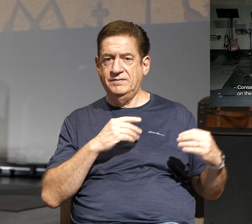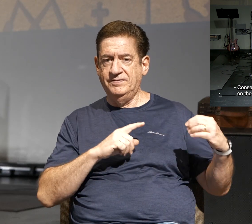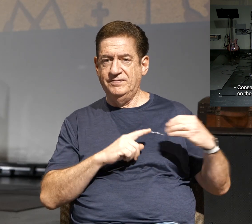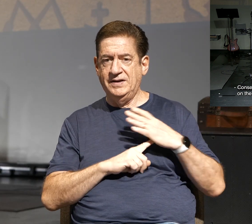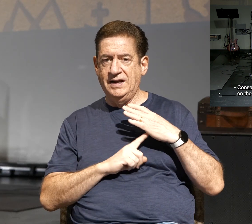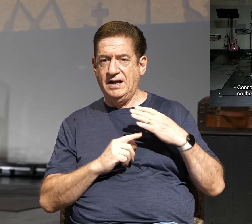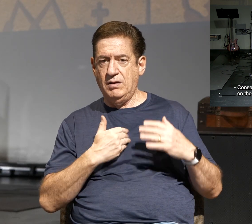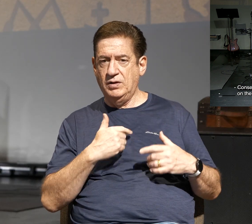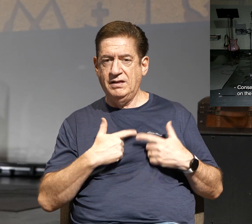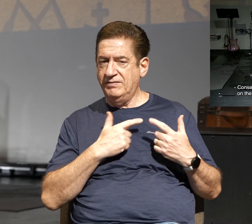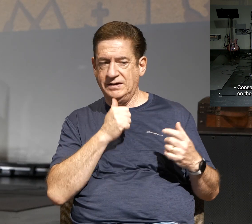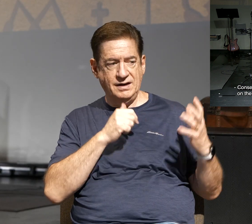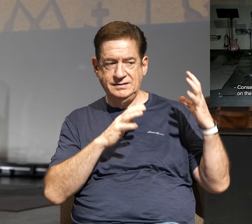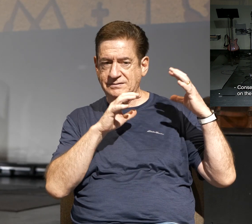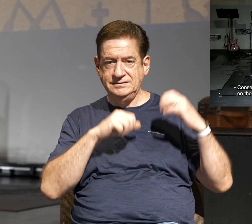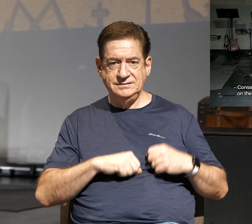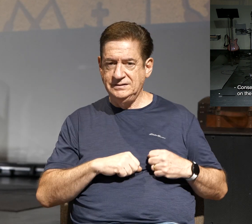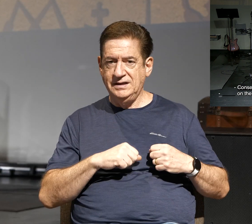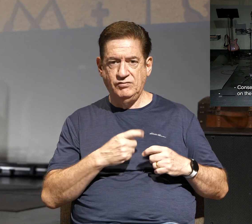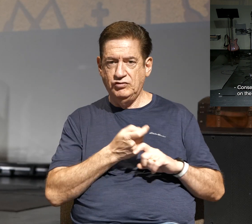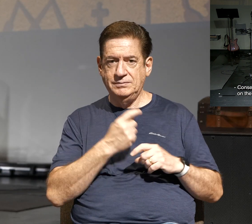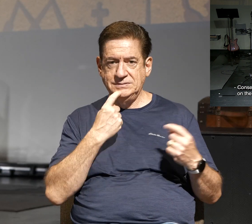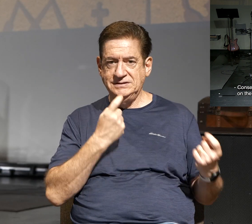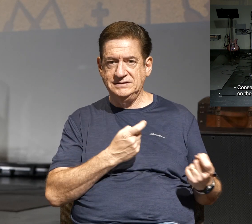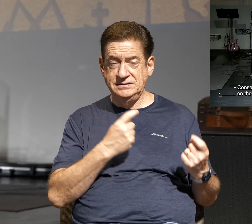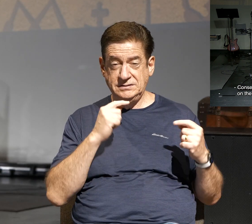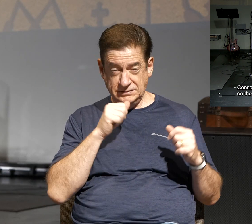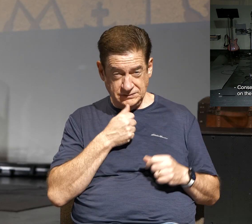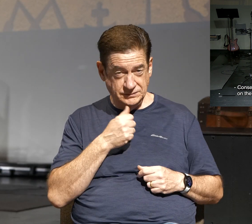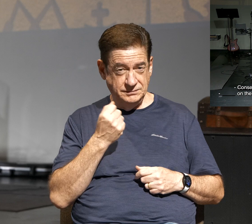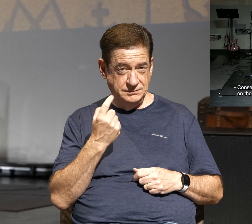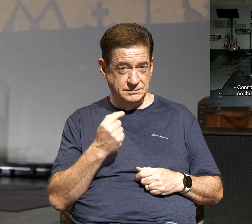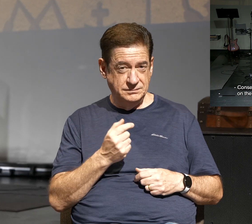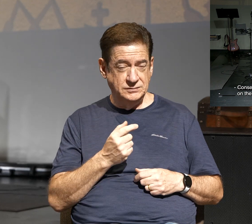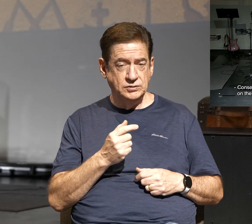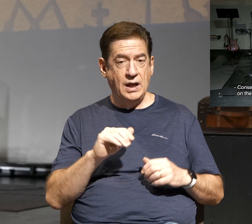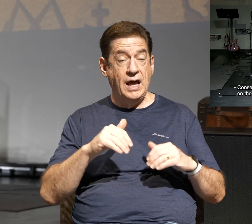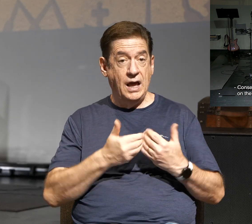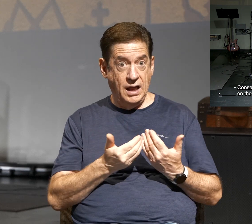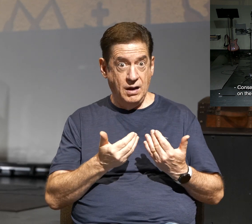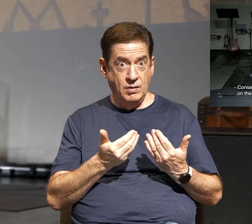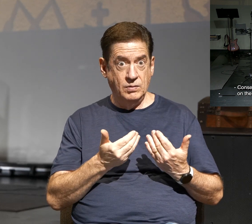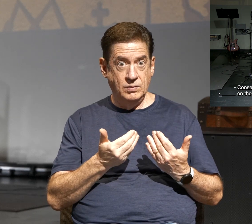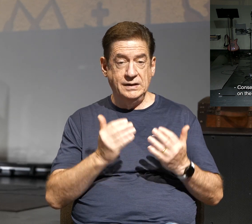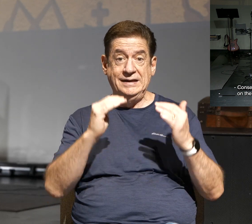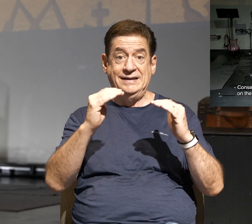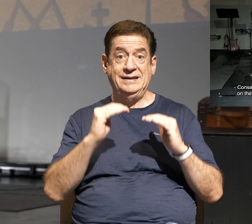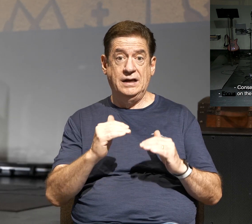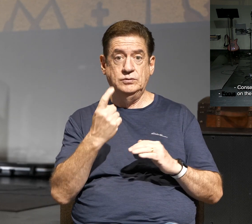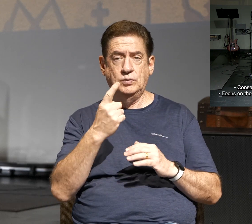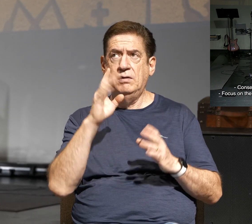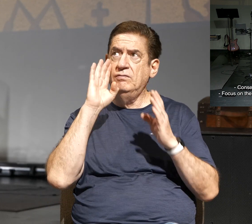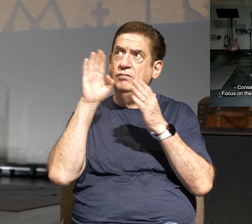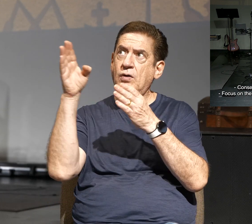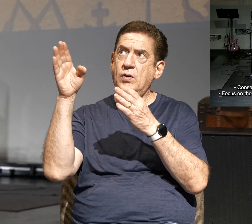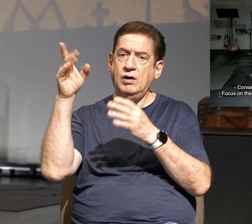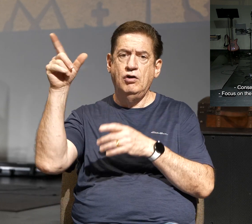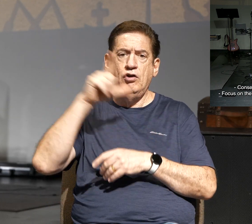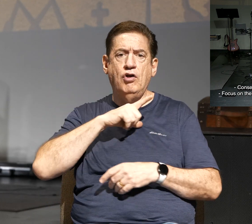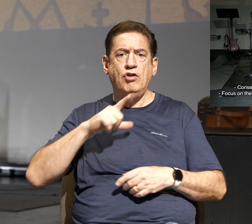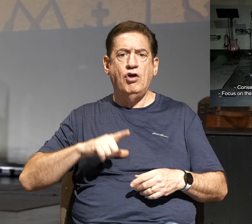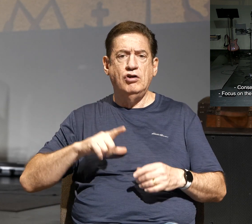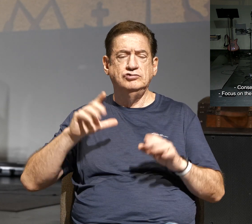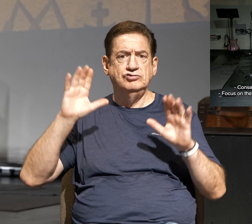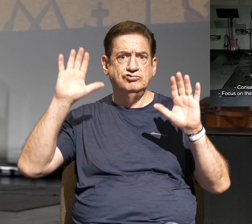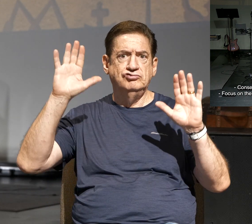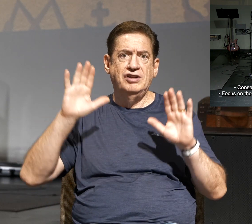We're not taken out by sin and suffering. Okay, how? Here's the next one. By focusing on the Lord's greatness and his